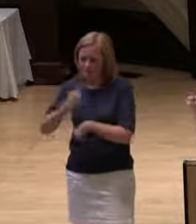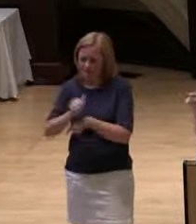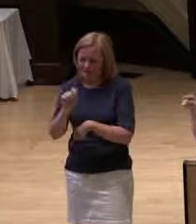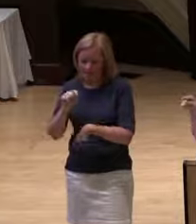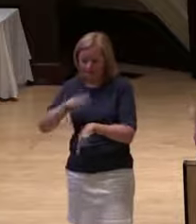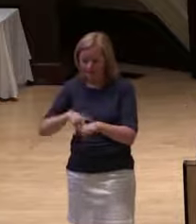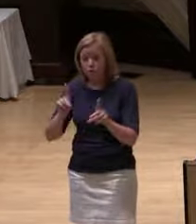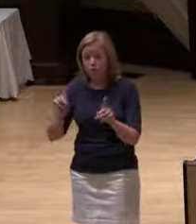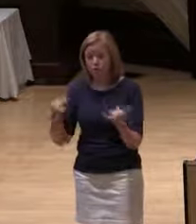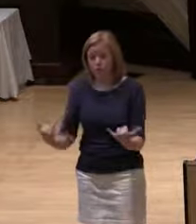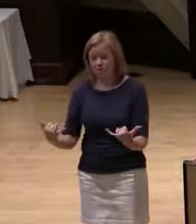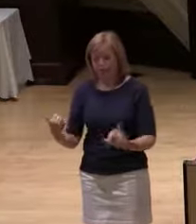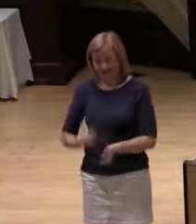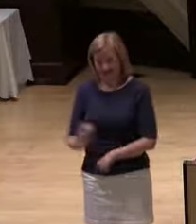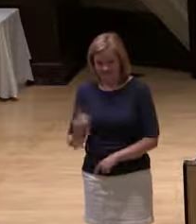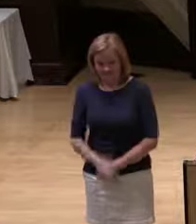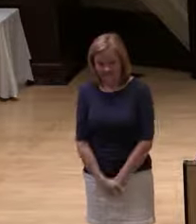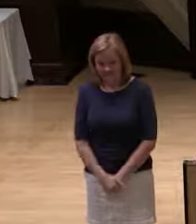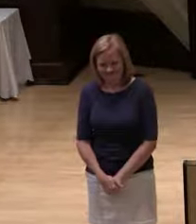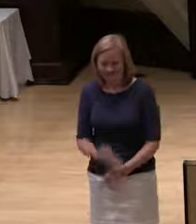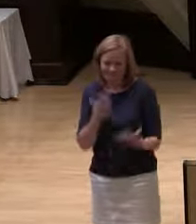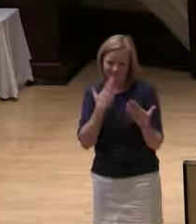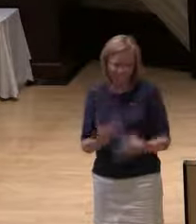and do it today. Thank you.